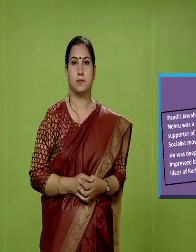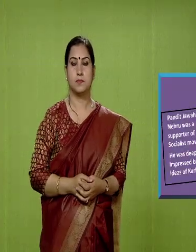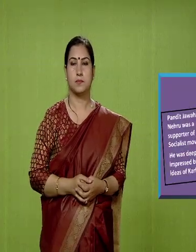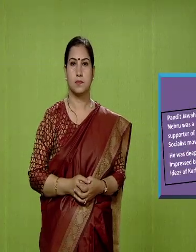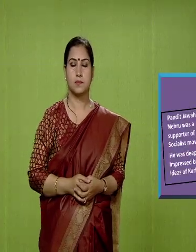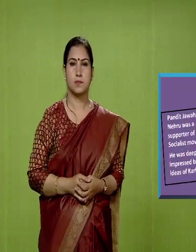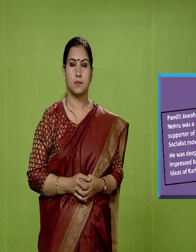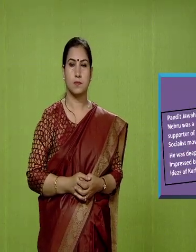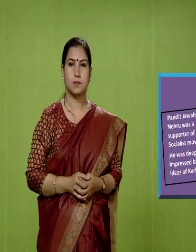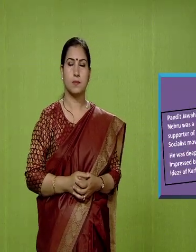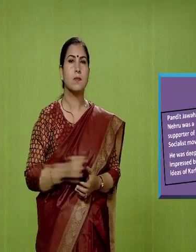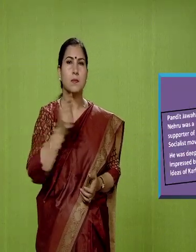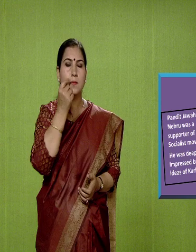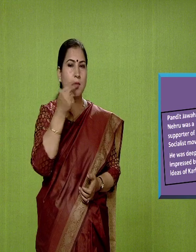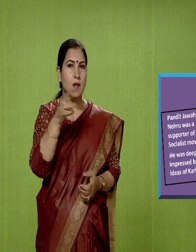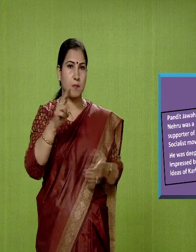Pandit Jawaharlal Nehru